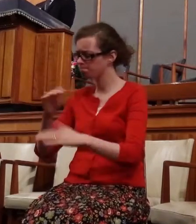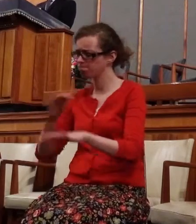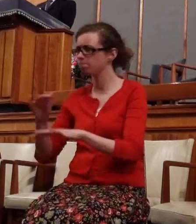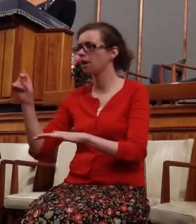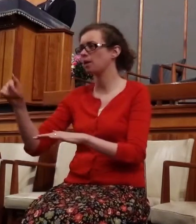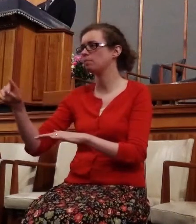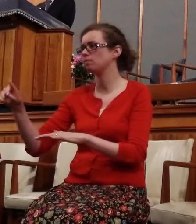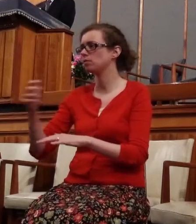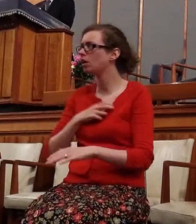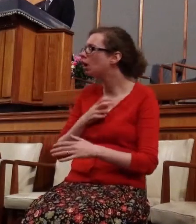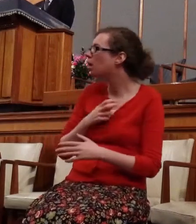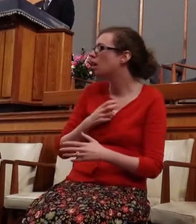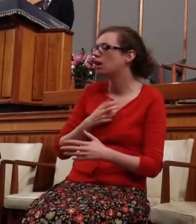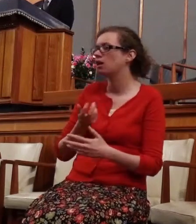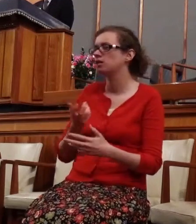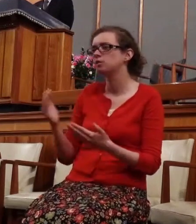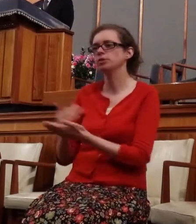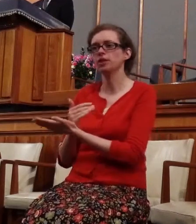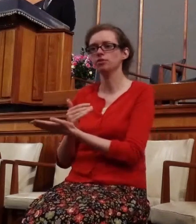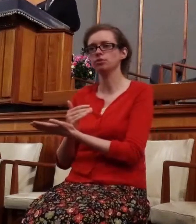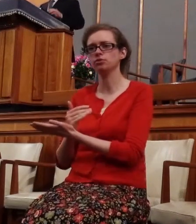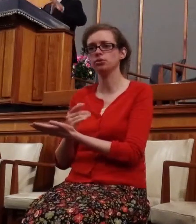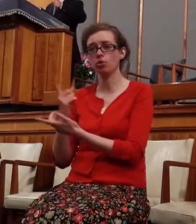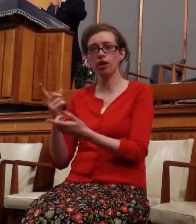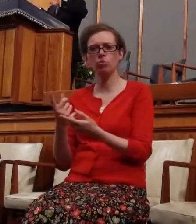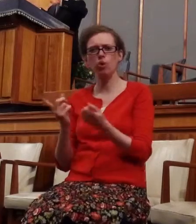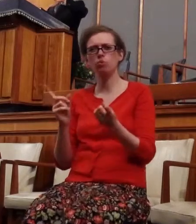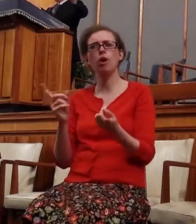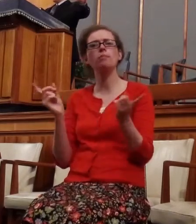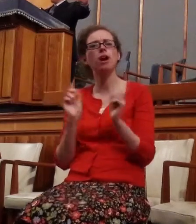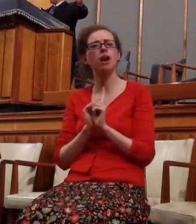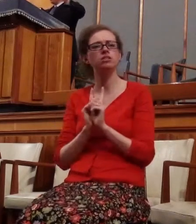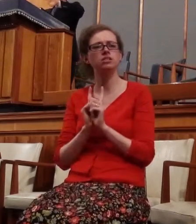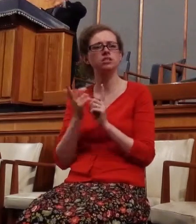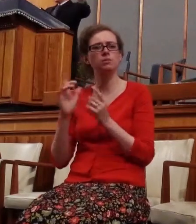we learn from the things which are happening to us? Or when all